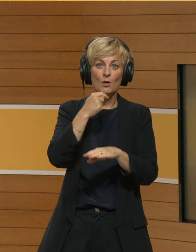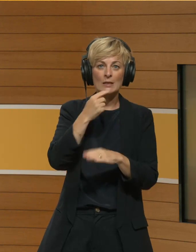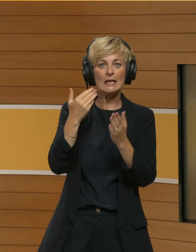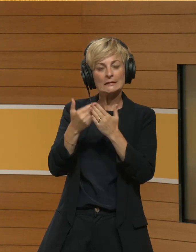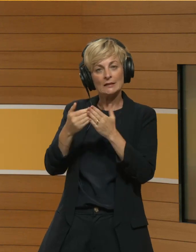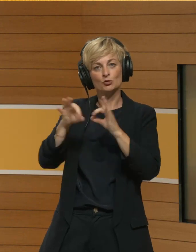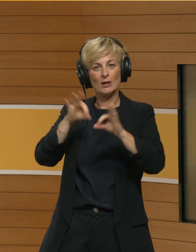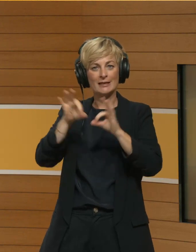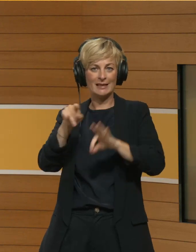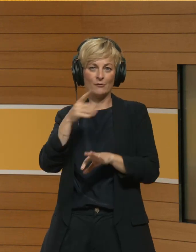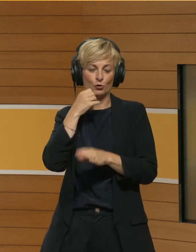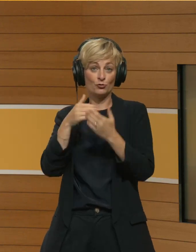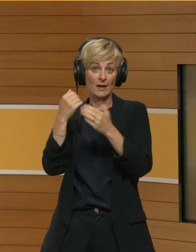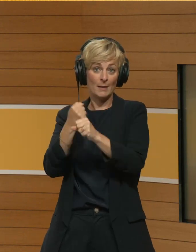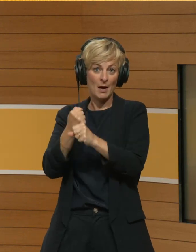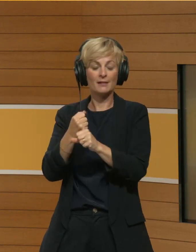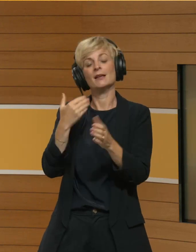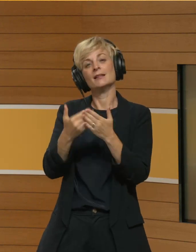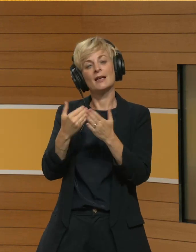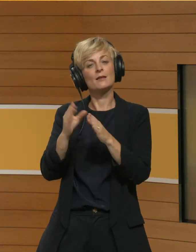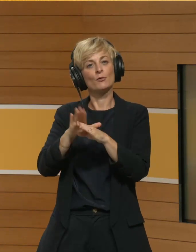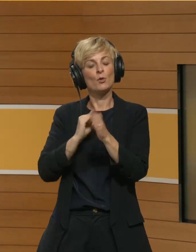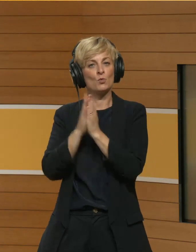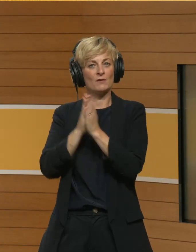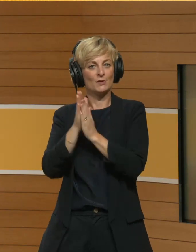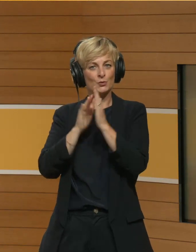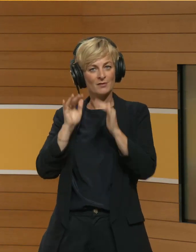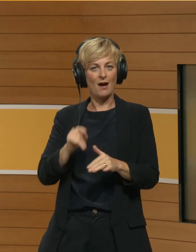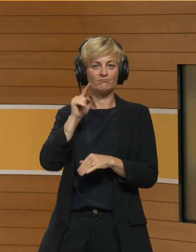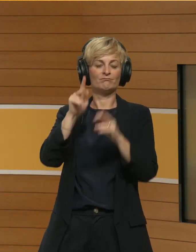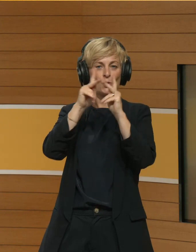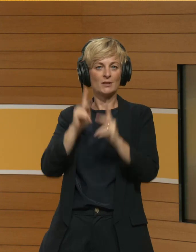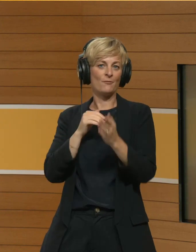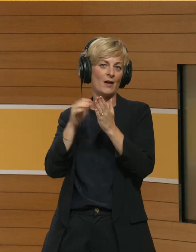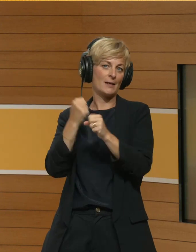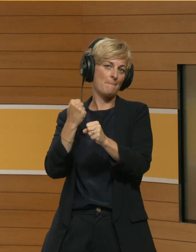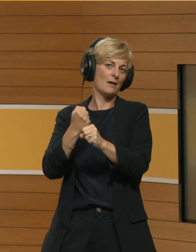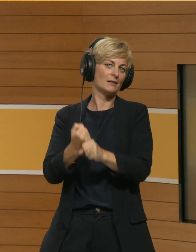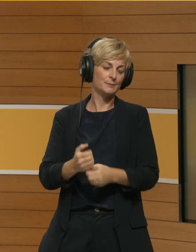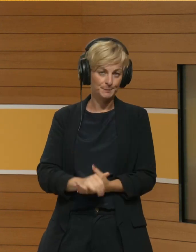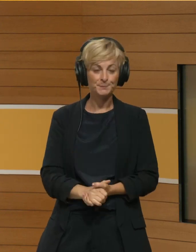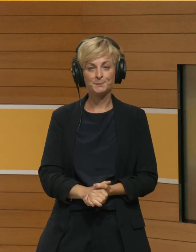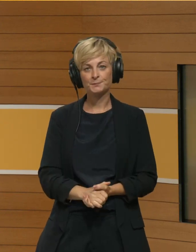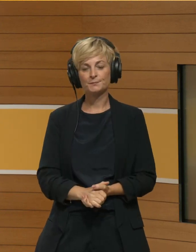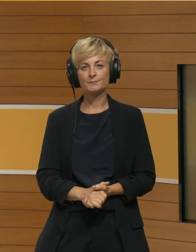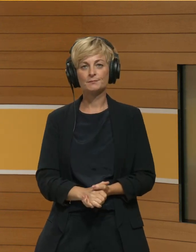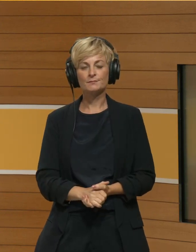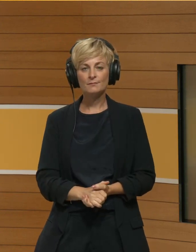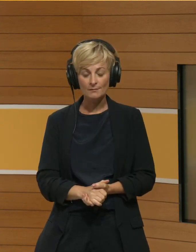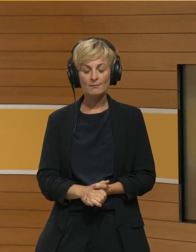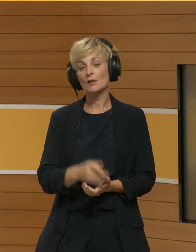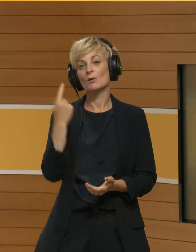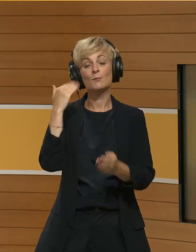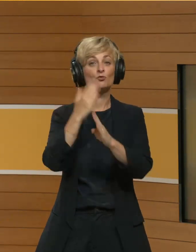very strong and convinced about that this is the right way that we're going. And as I said before, for us it was like the strategy out of